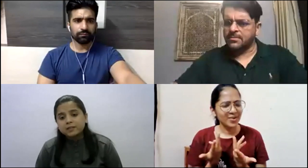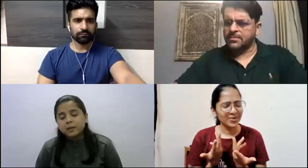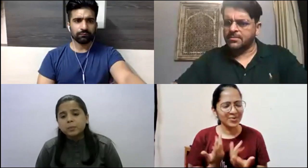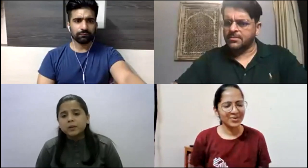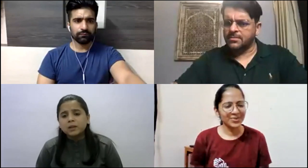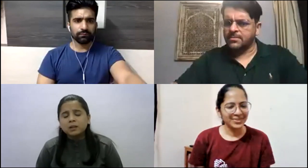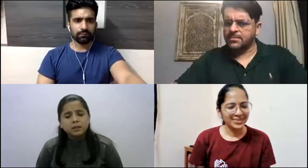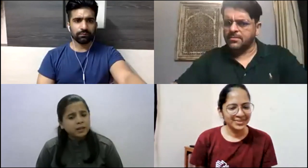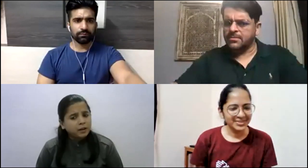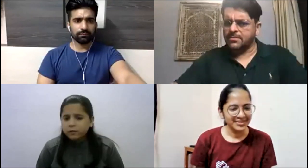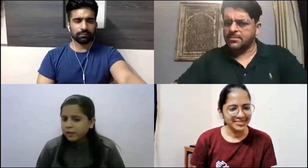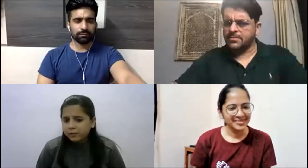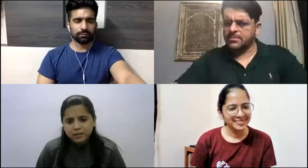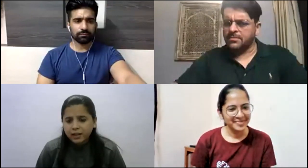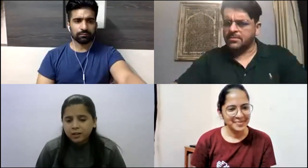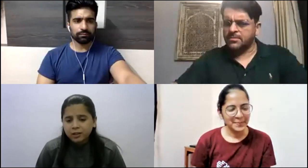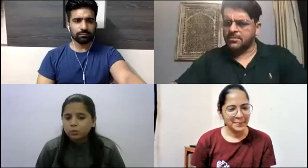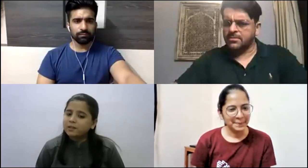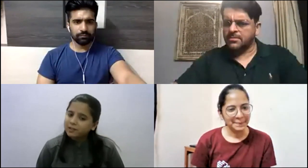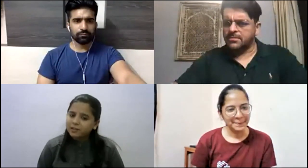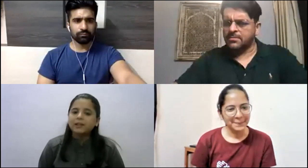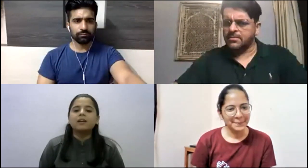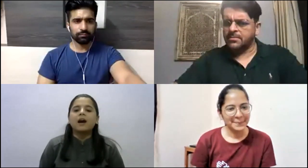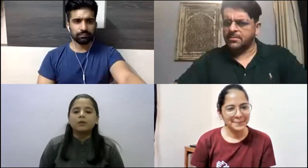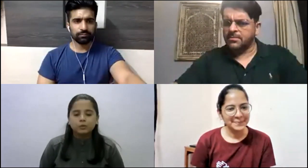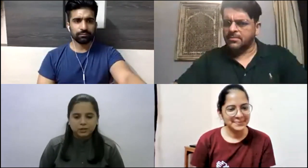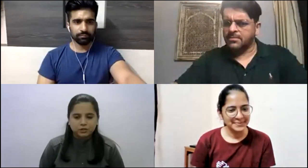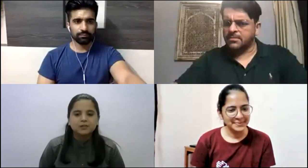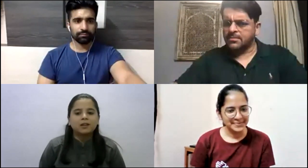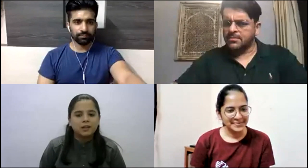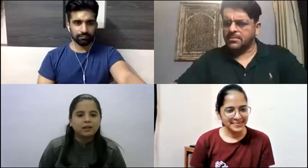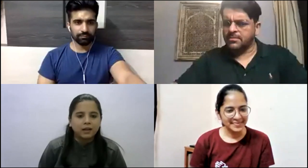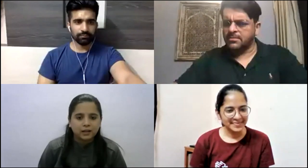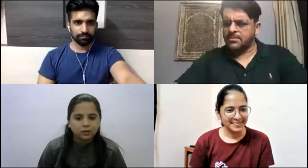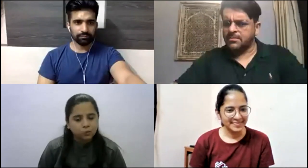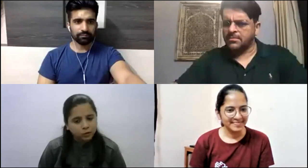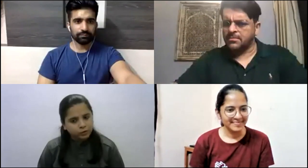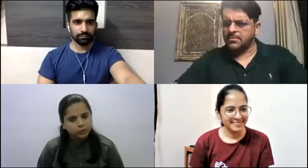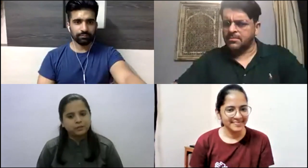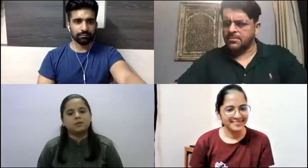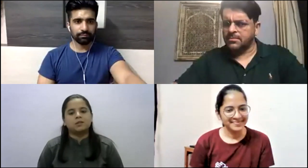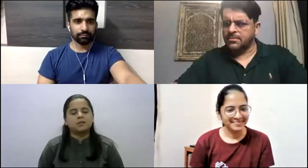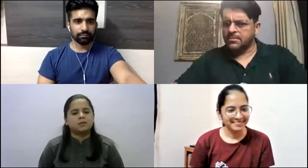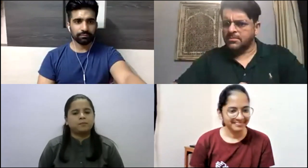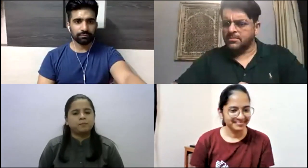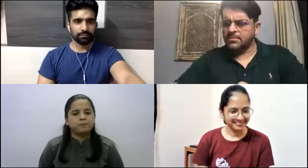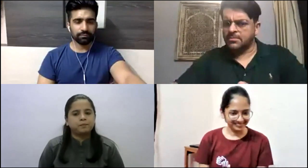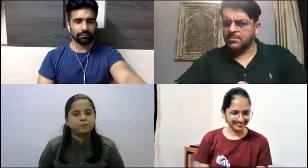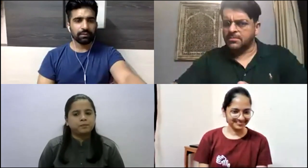when some people, they are not facing any issue, but still they can't do such things, reading and writing. What would you like to